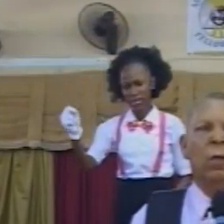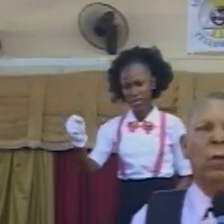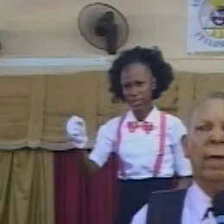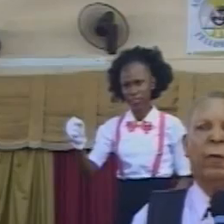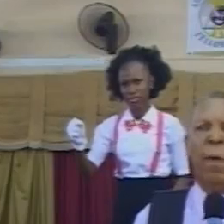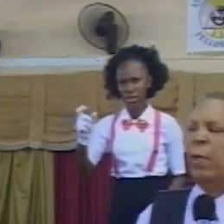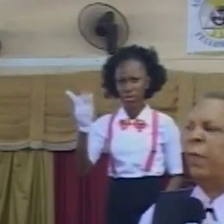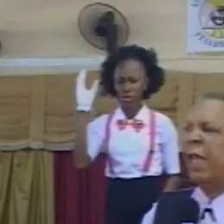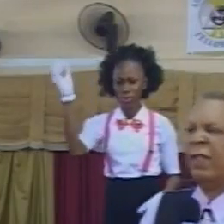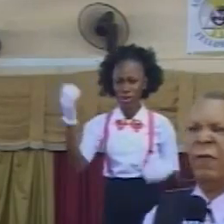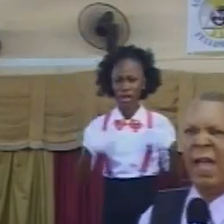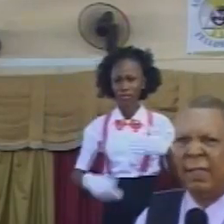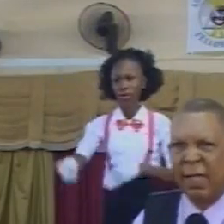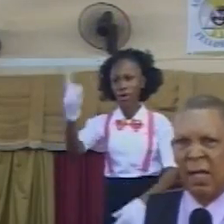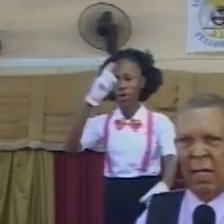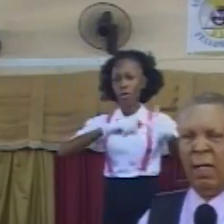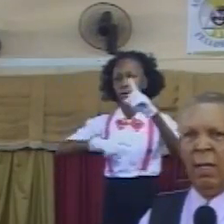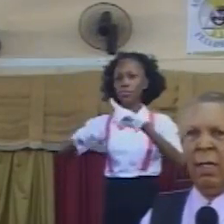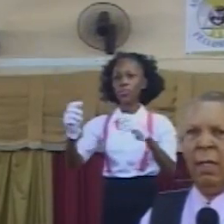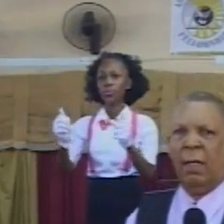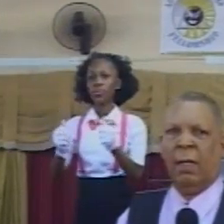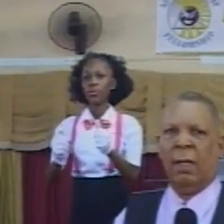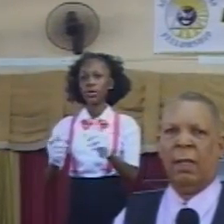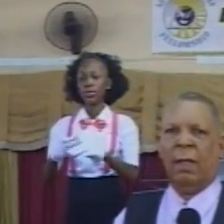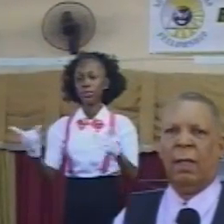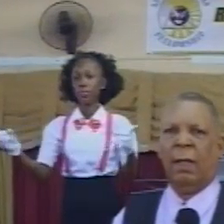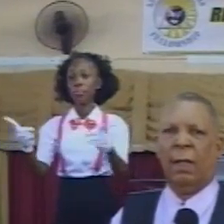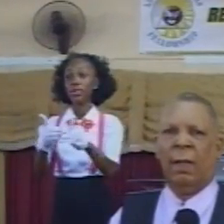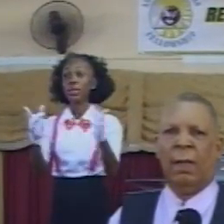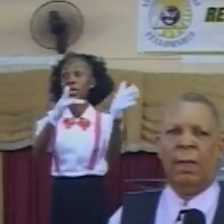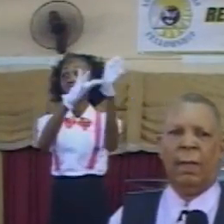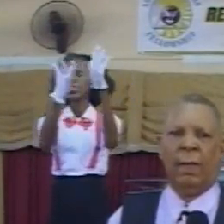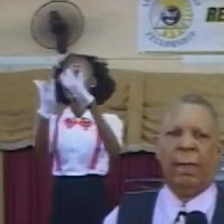Because you would have come to him face to face.